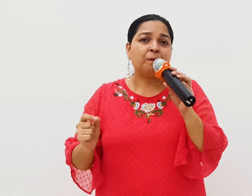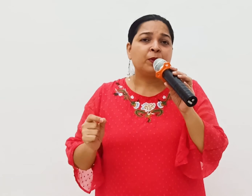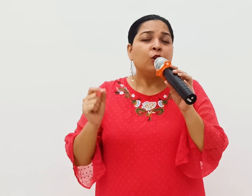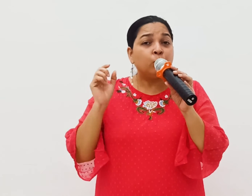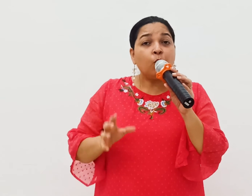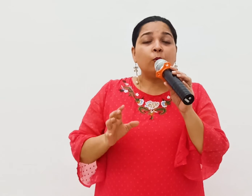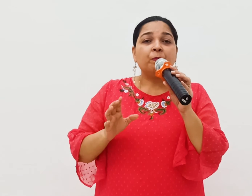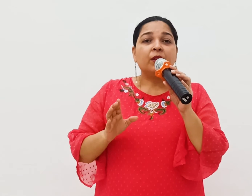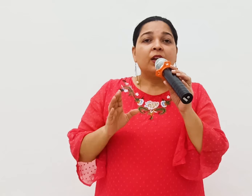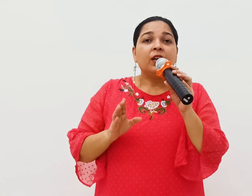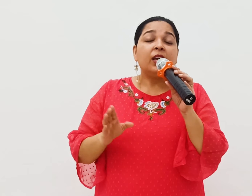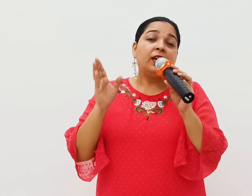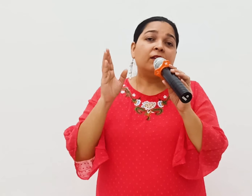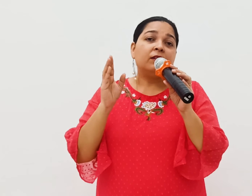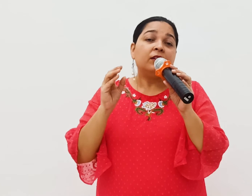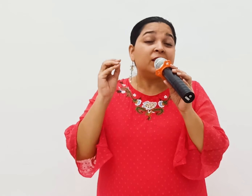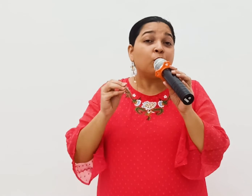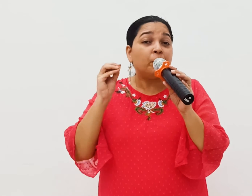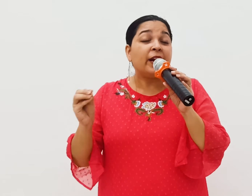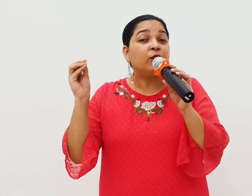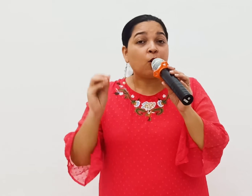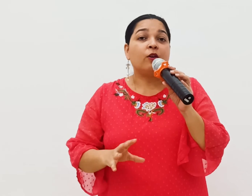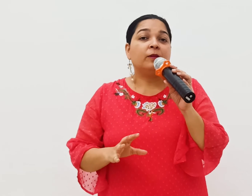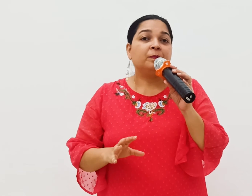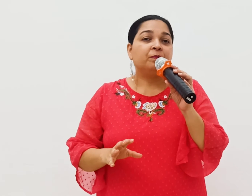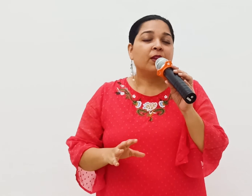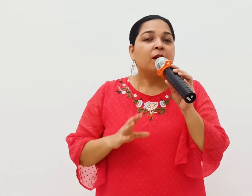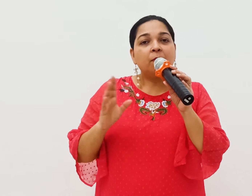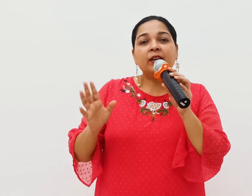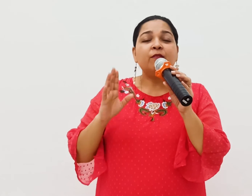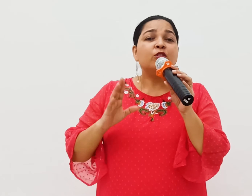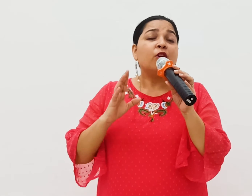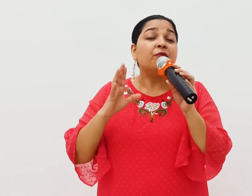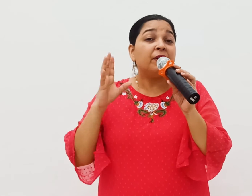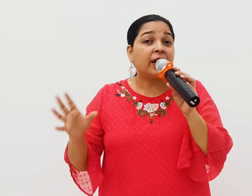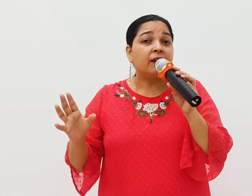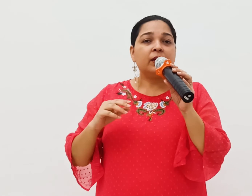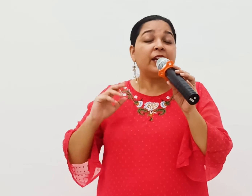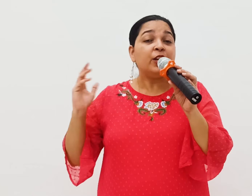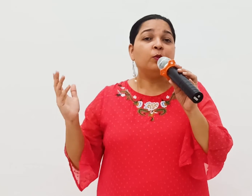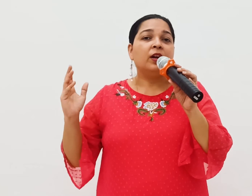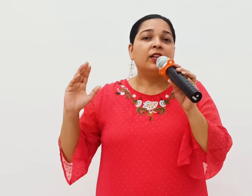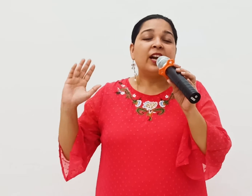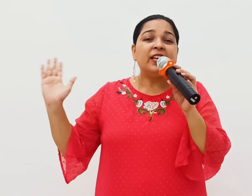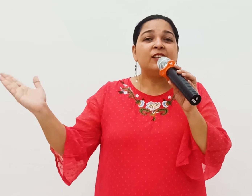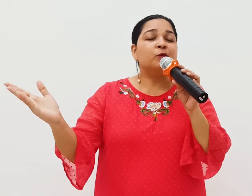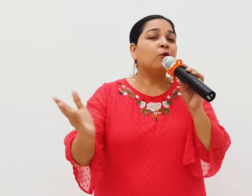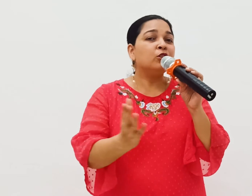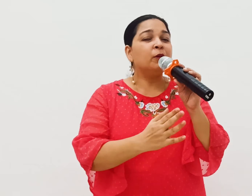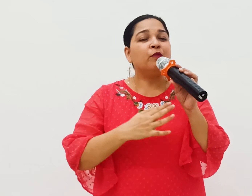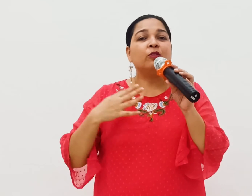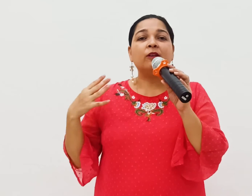wicked man. Though he disobeyed God, but he was not wicked. He knew that